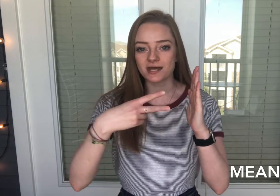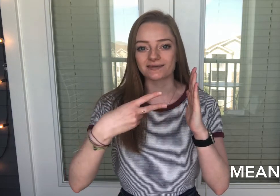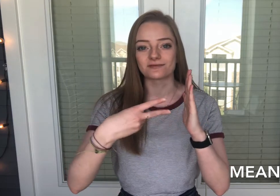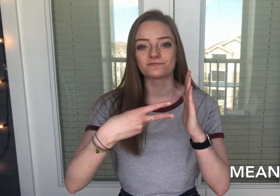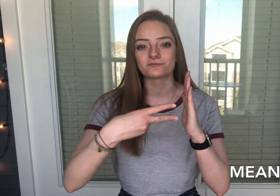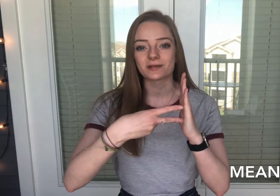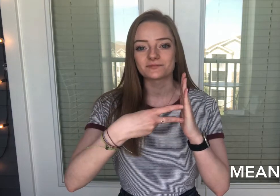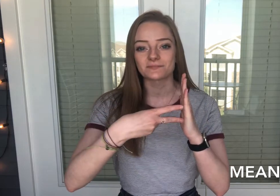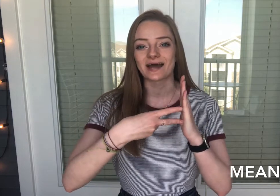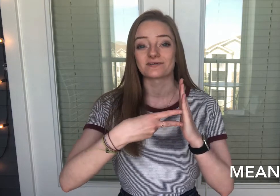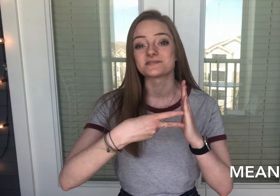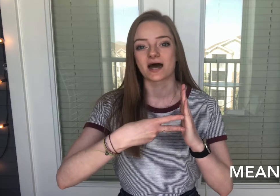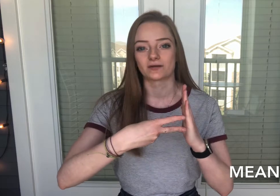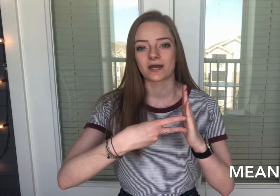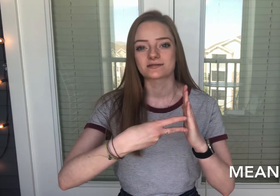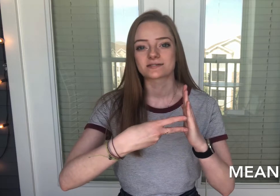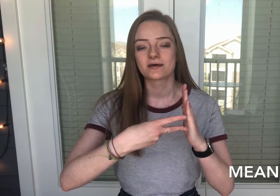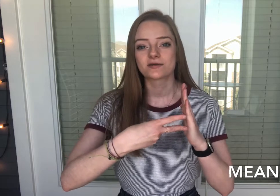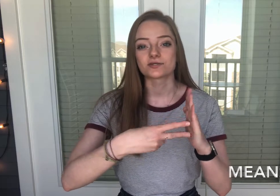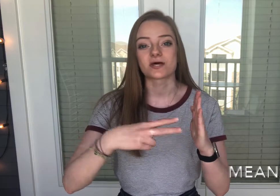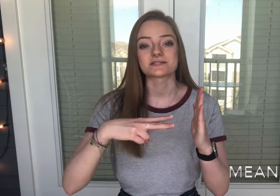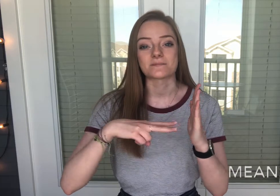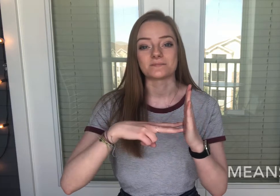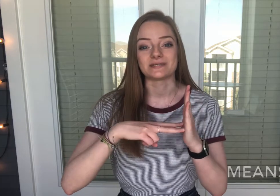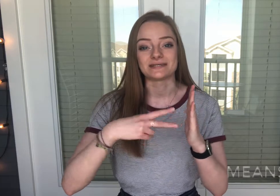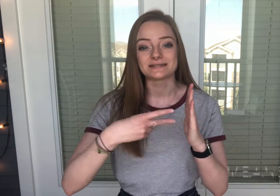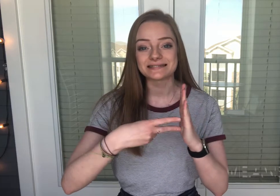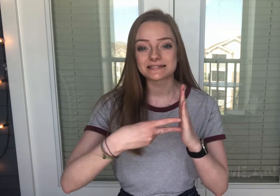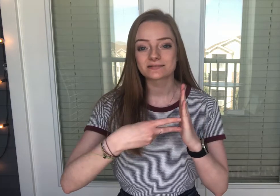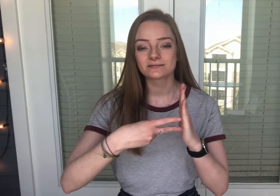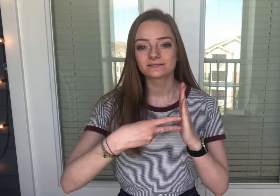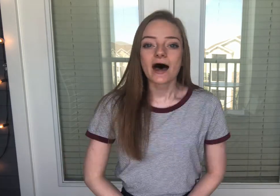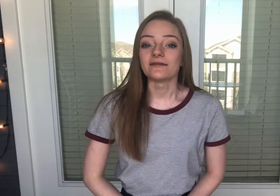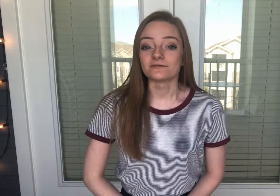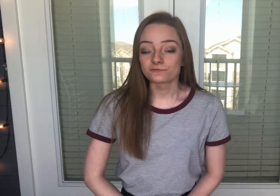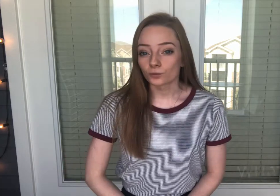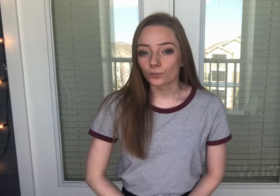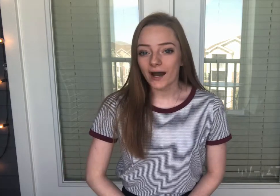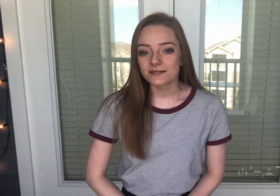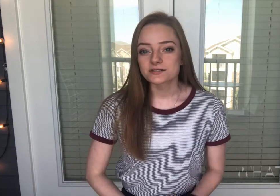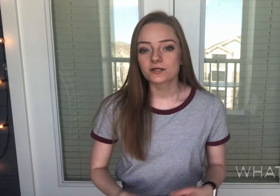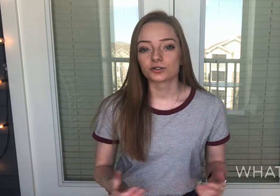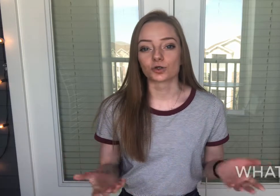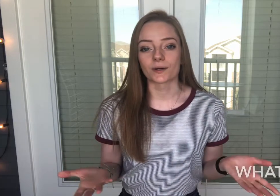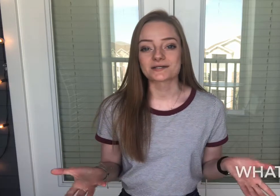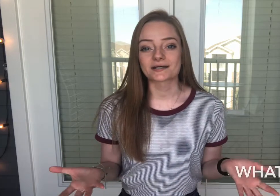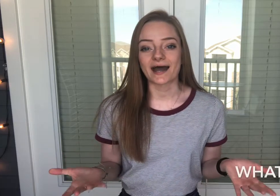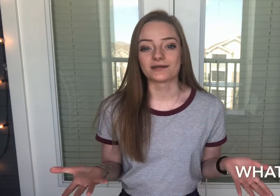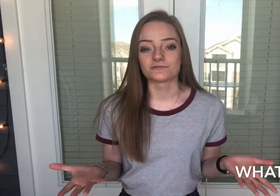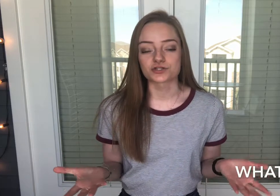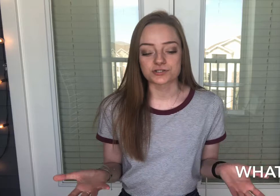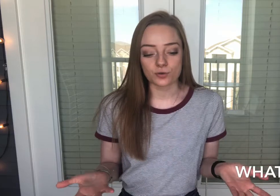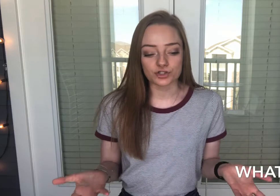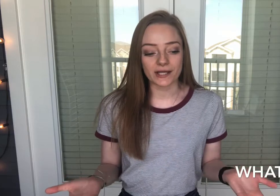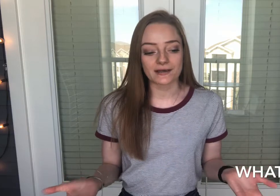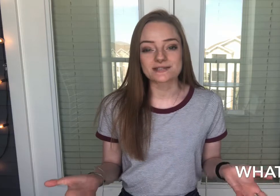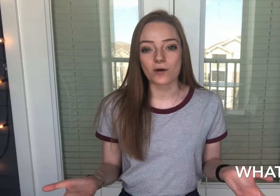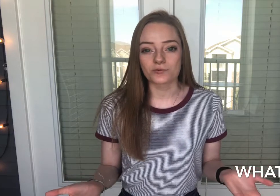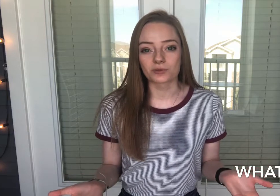then flip them kind of sideways. So that's means. And then for what, you're going to kind of just hold your hands out with your